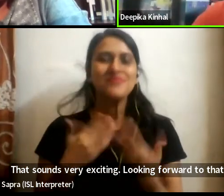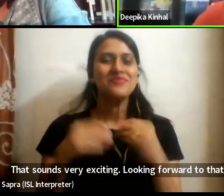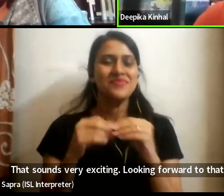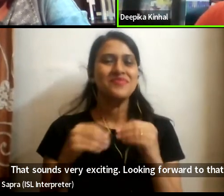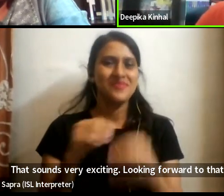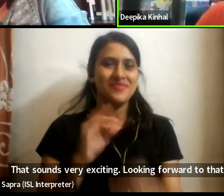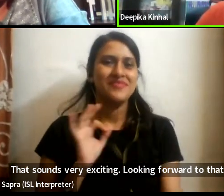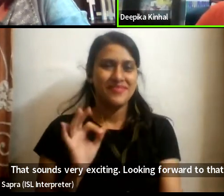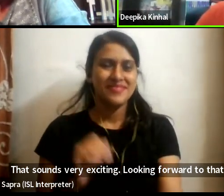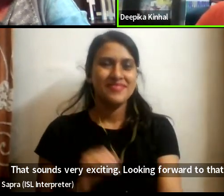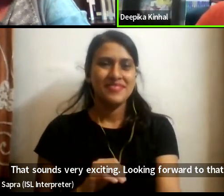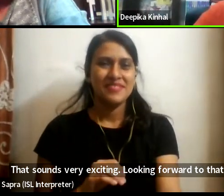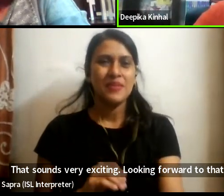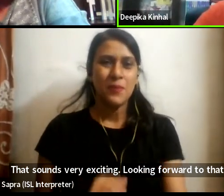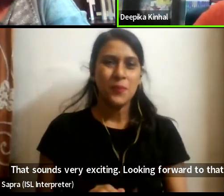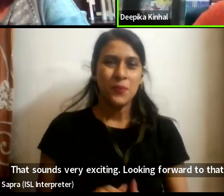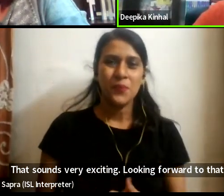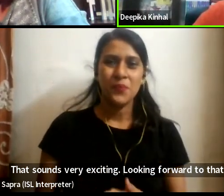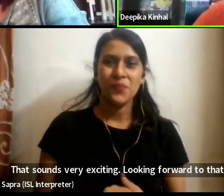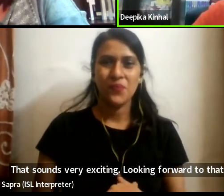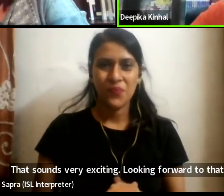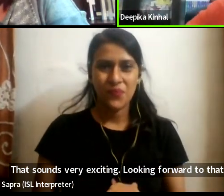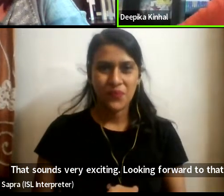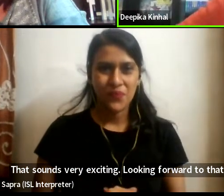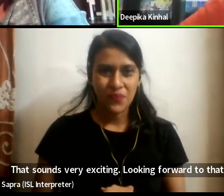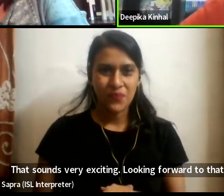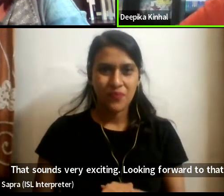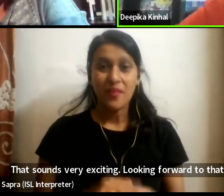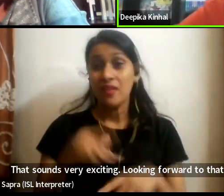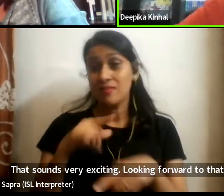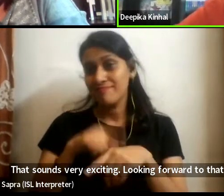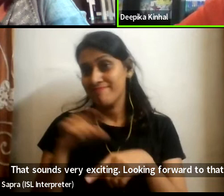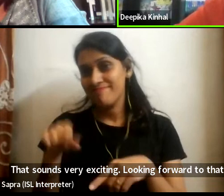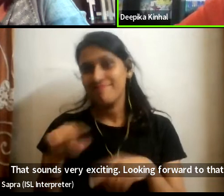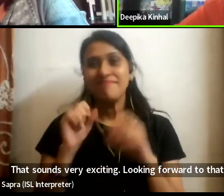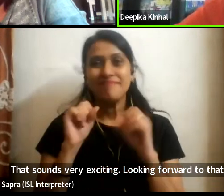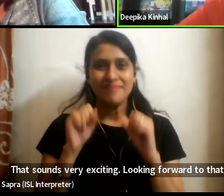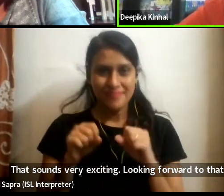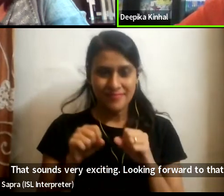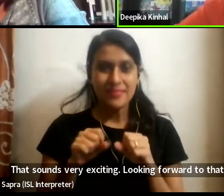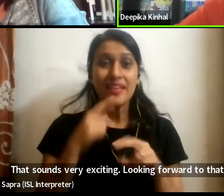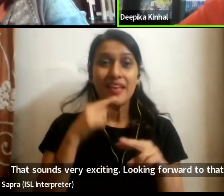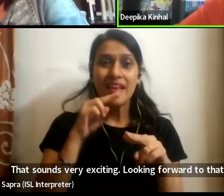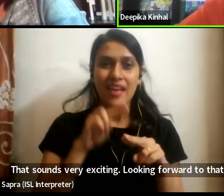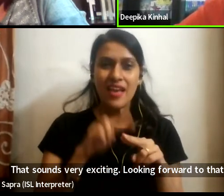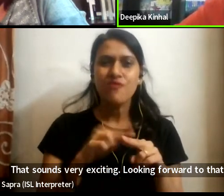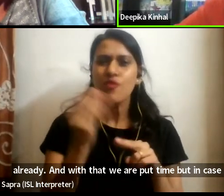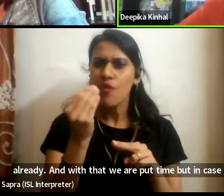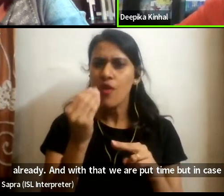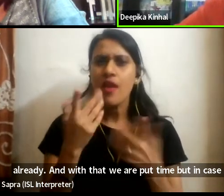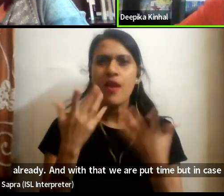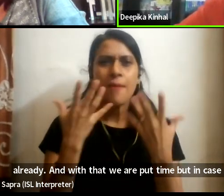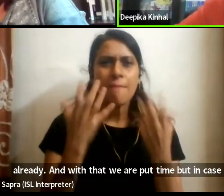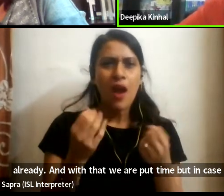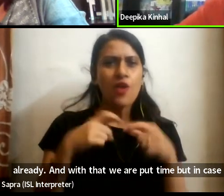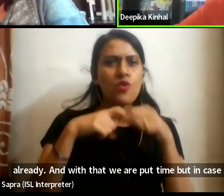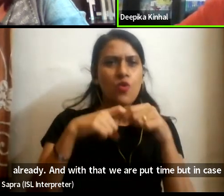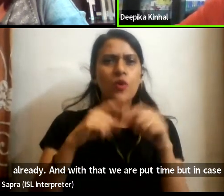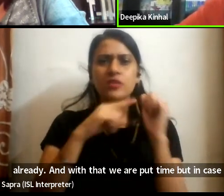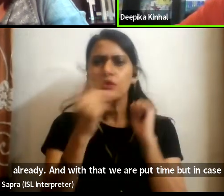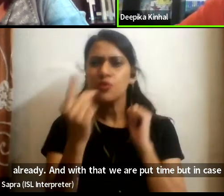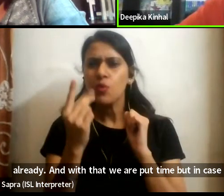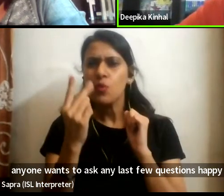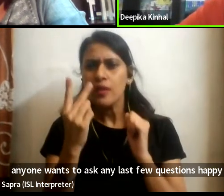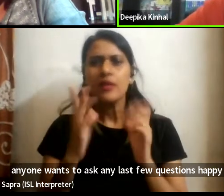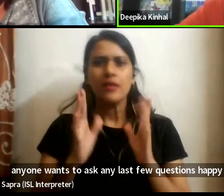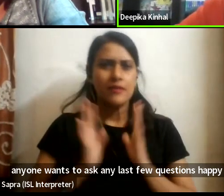And with that, we are up for time. But in case anyone wants to ask any last few questions, happy